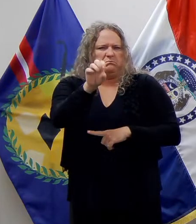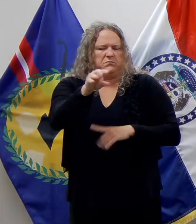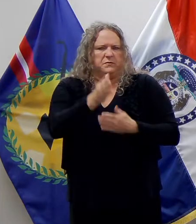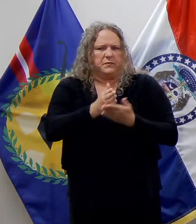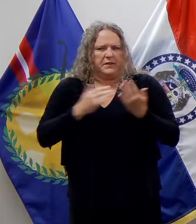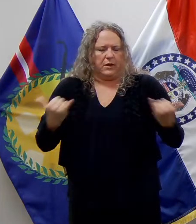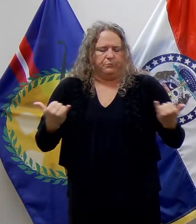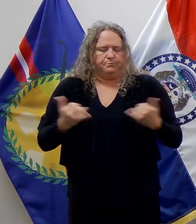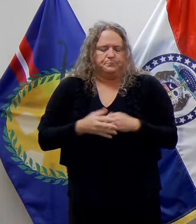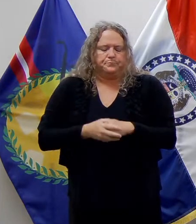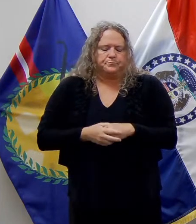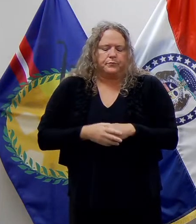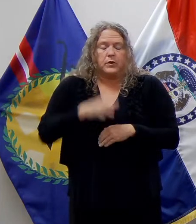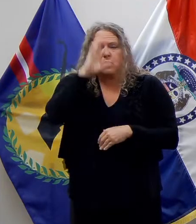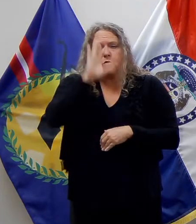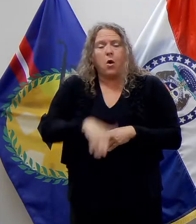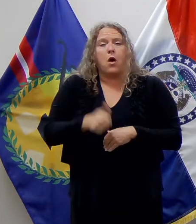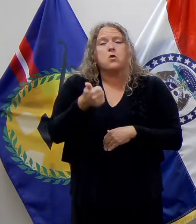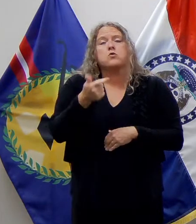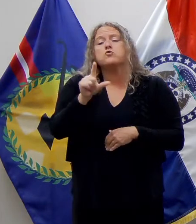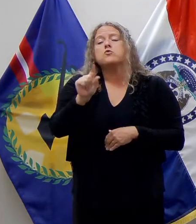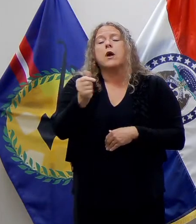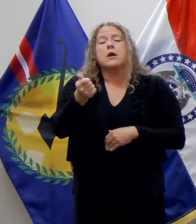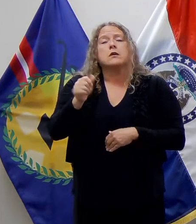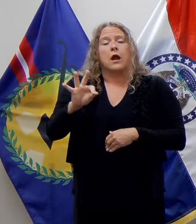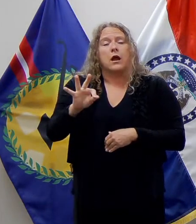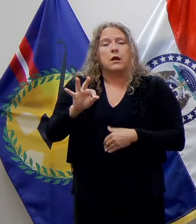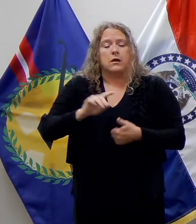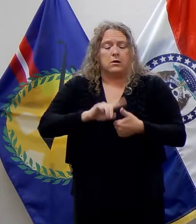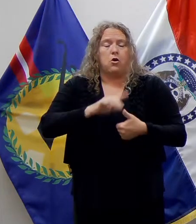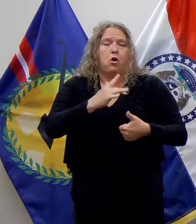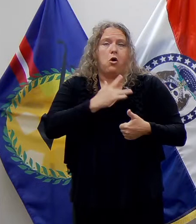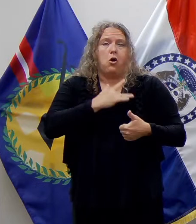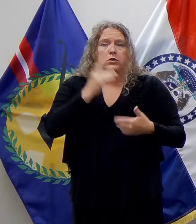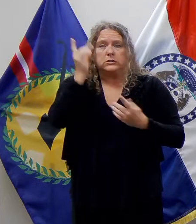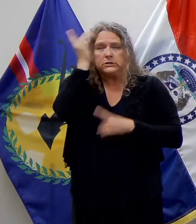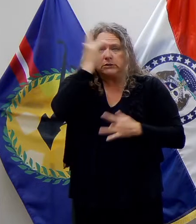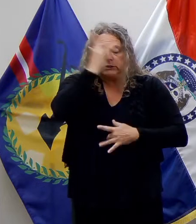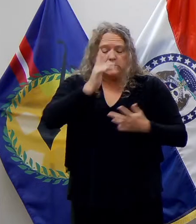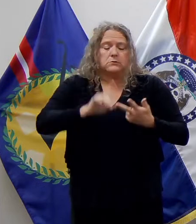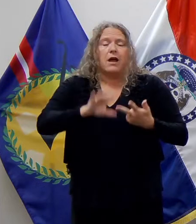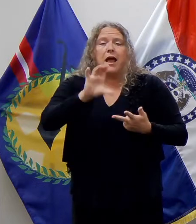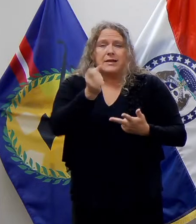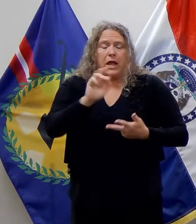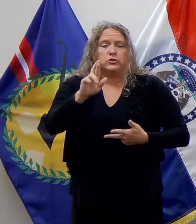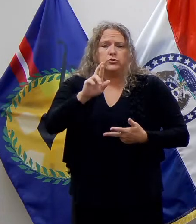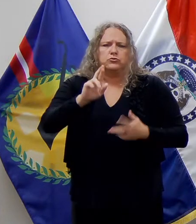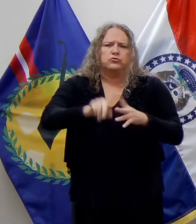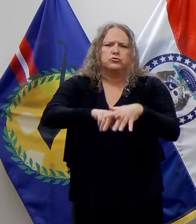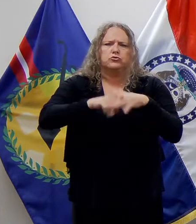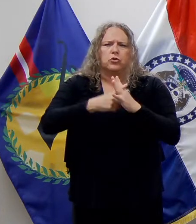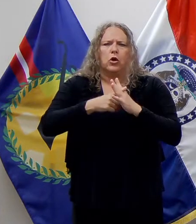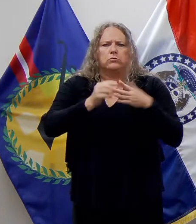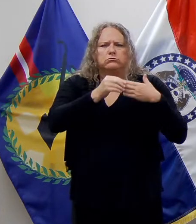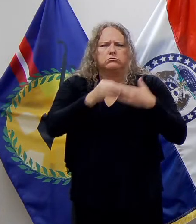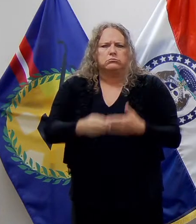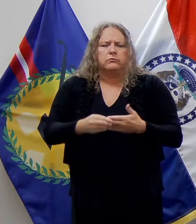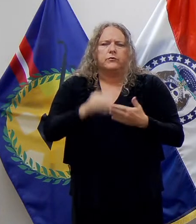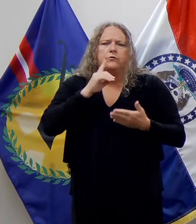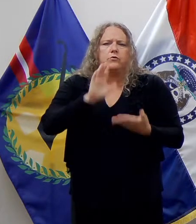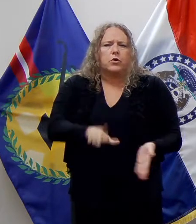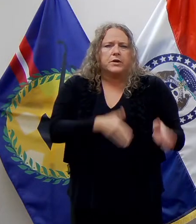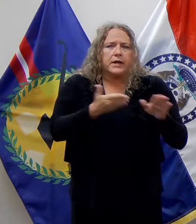Like in 2019, heart disease and cancer were the leading causes of death last year. But unlike 2019,